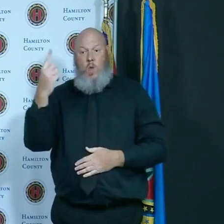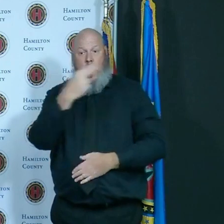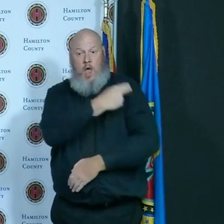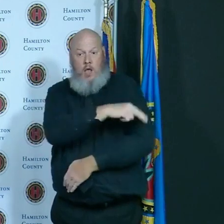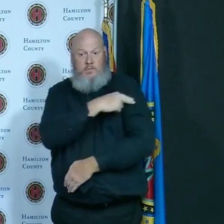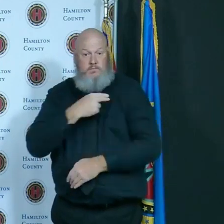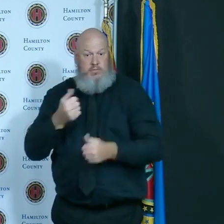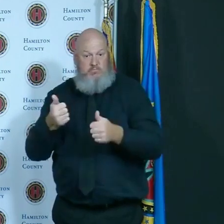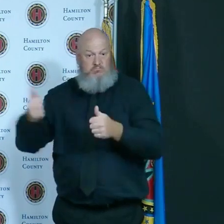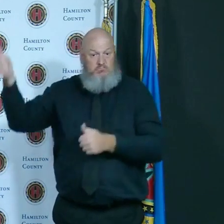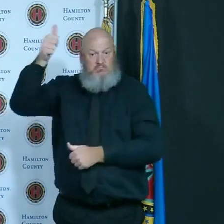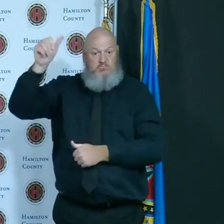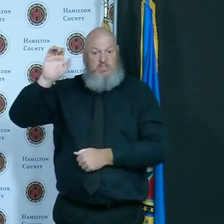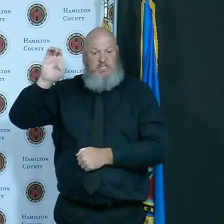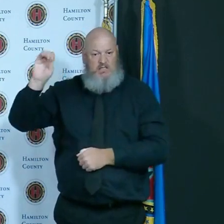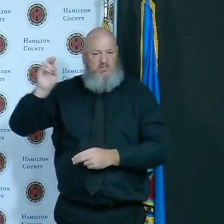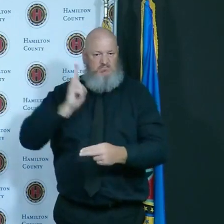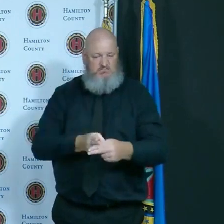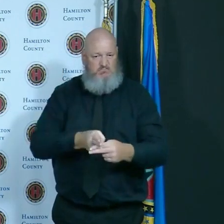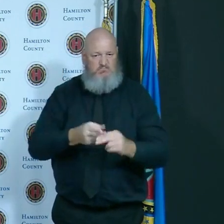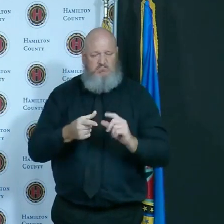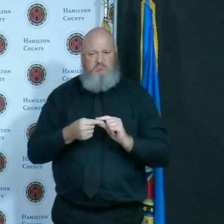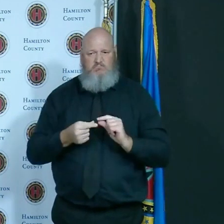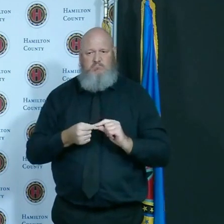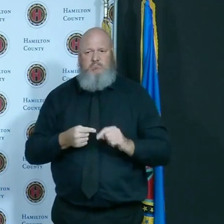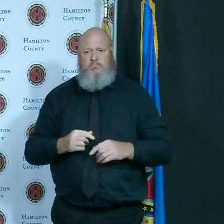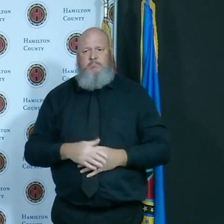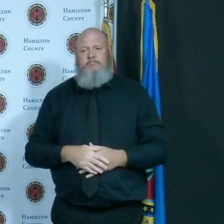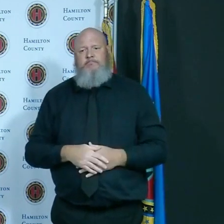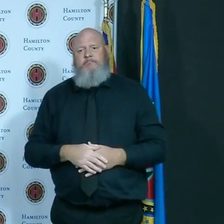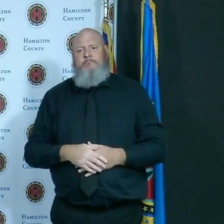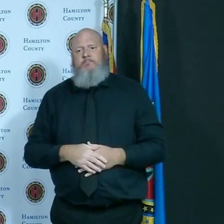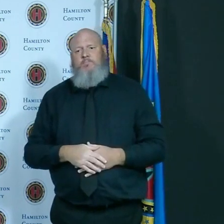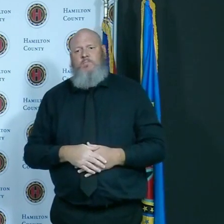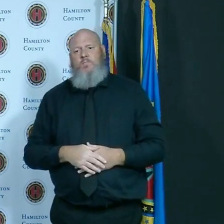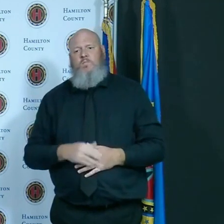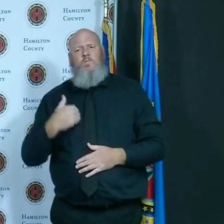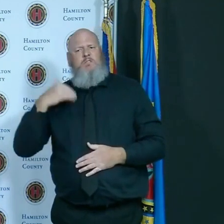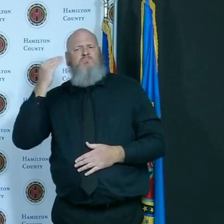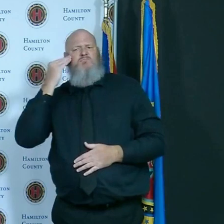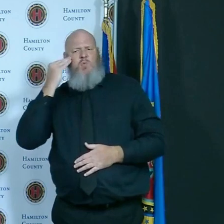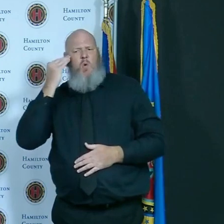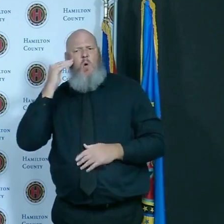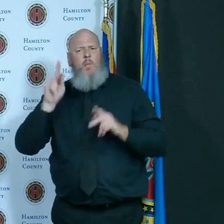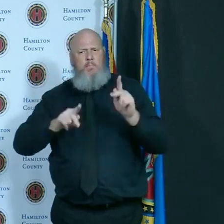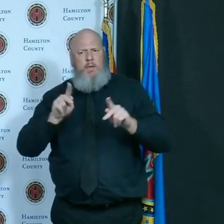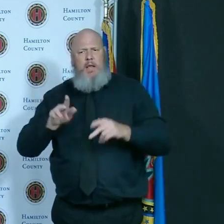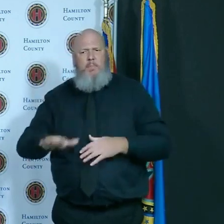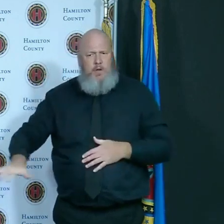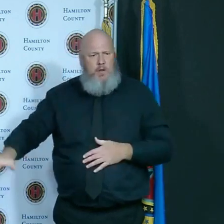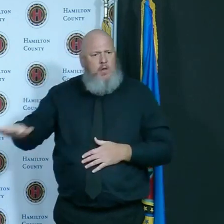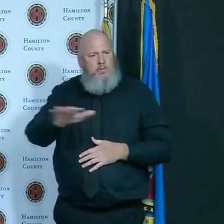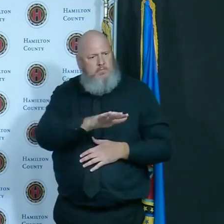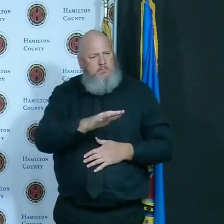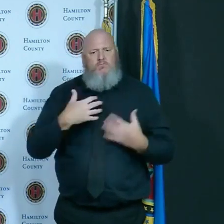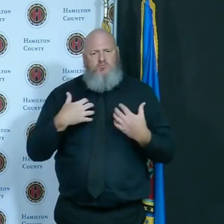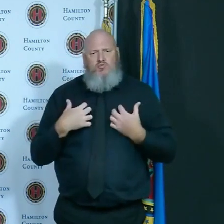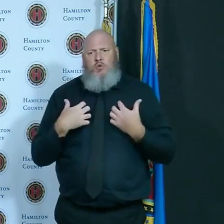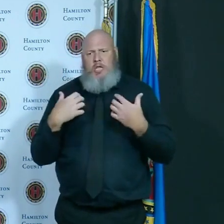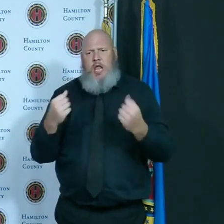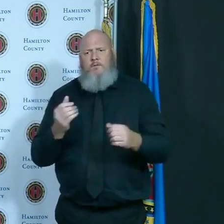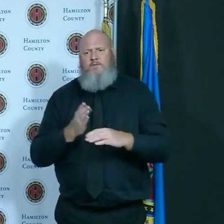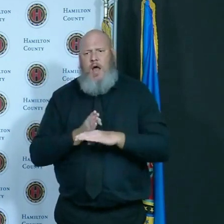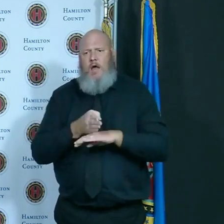do know is people are recovering. I think it's most important for us to listen to the cry from all of our